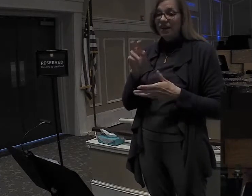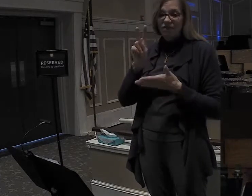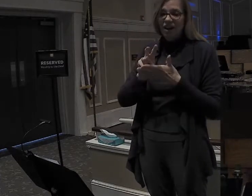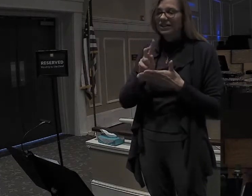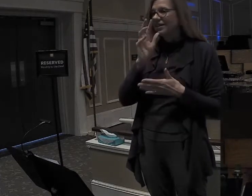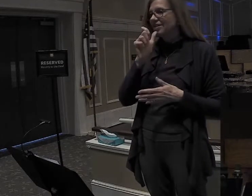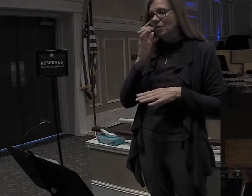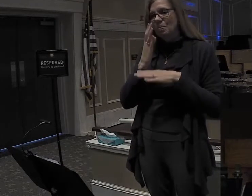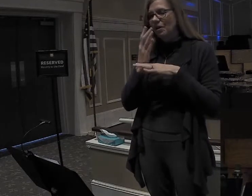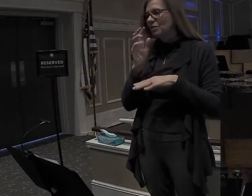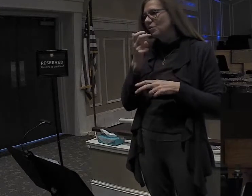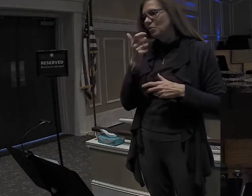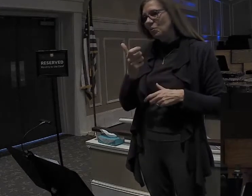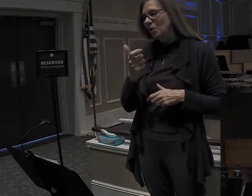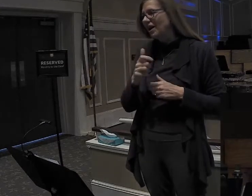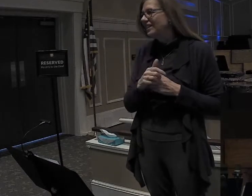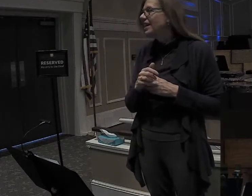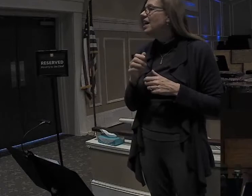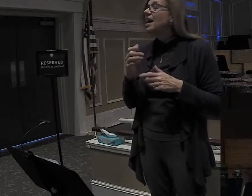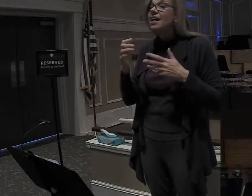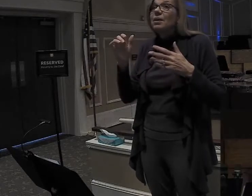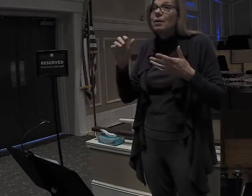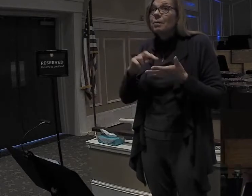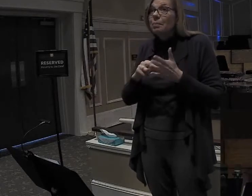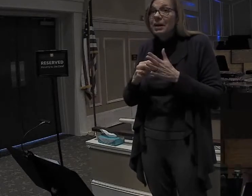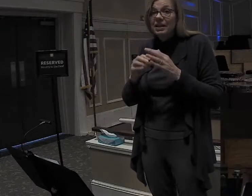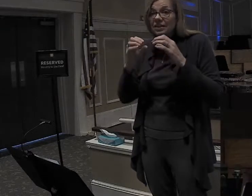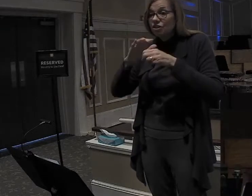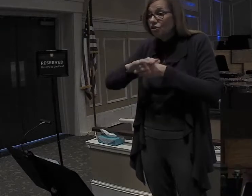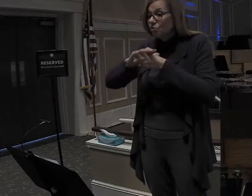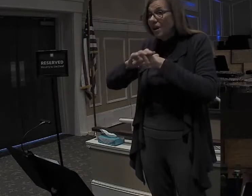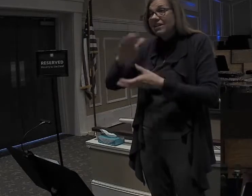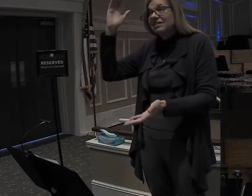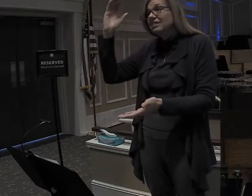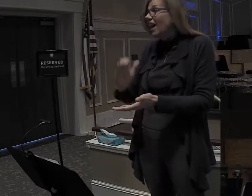it." He said, "It's removed so much stress from my life."